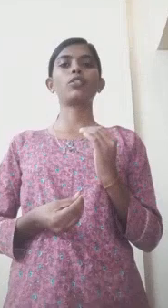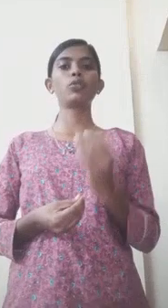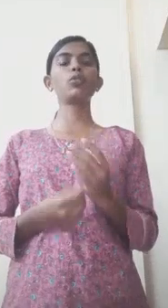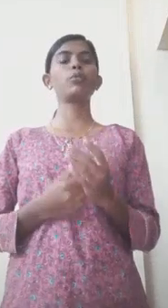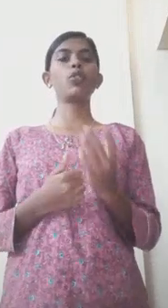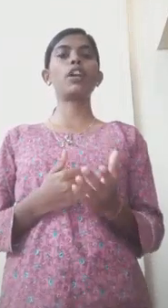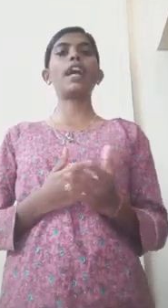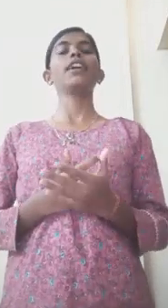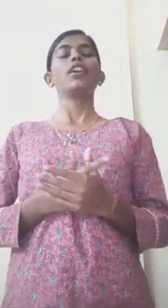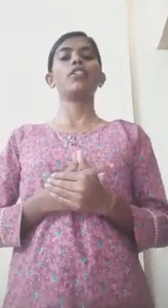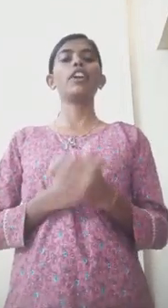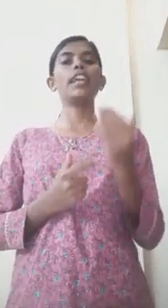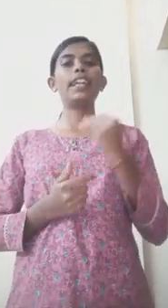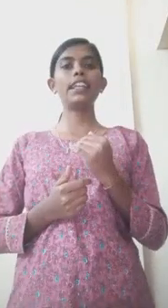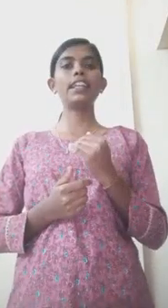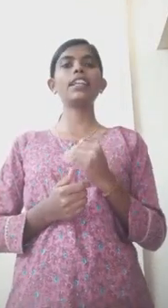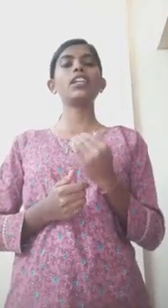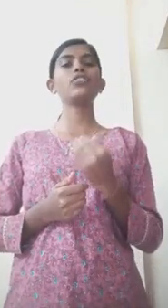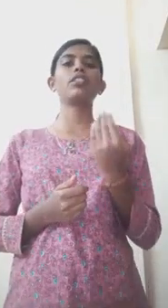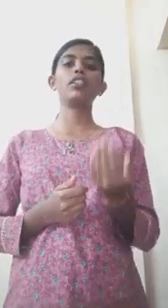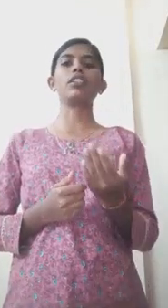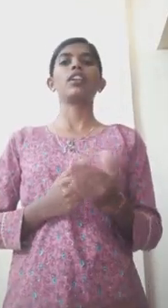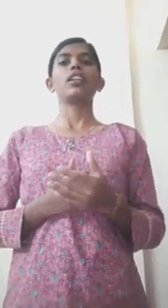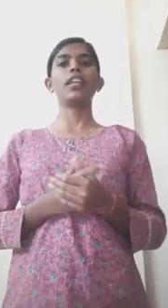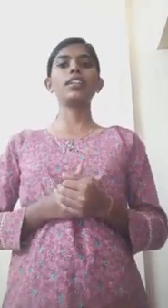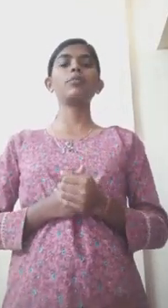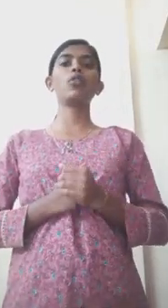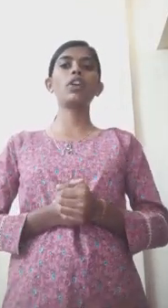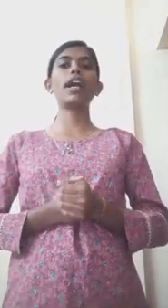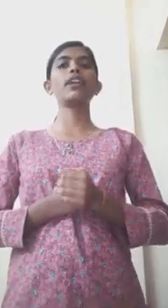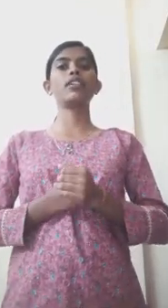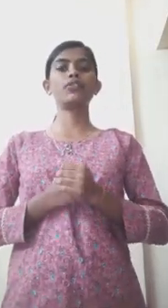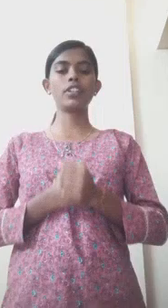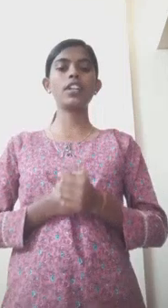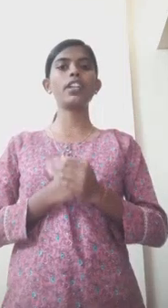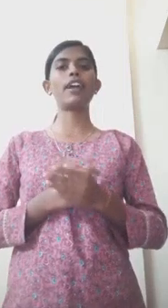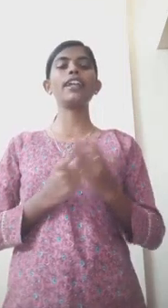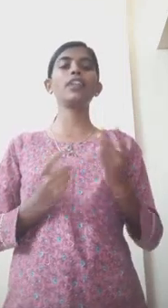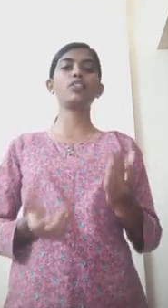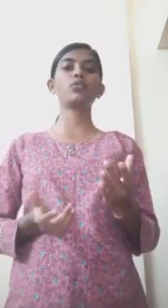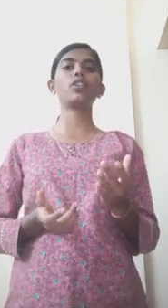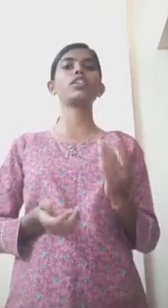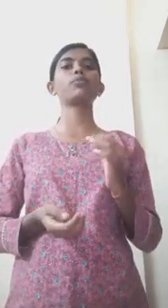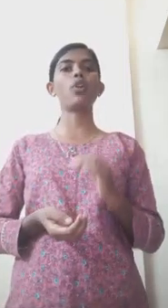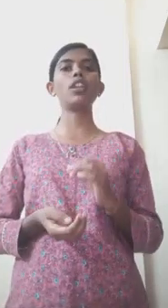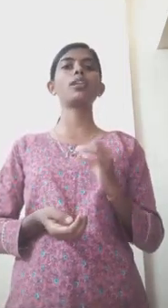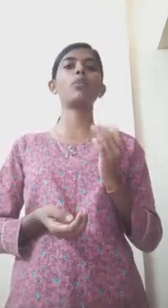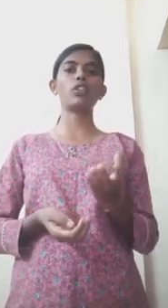two bronchi, one entering each lung. Then the bronchi further divided into a smaller